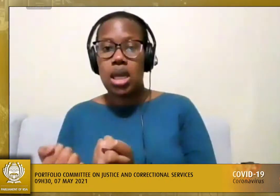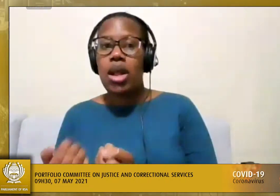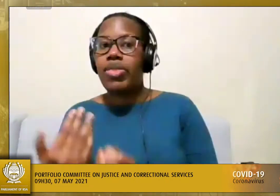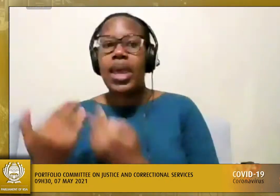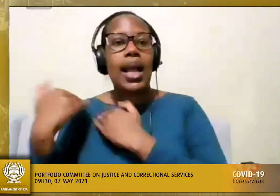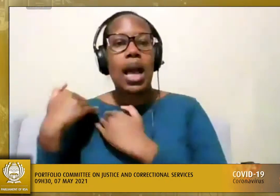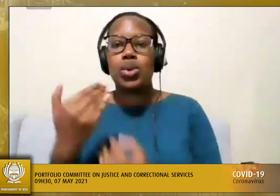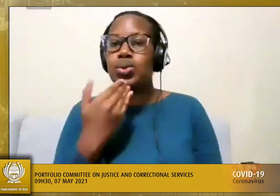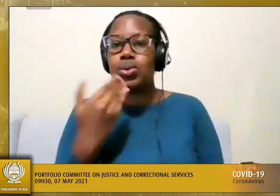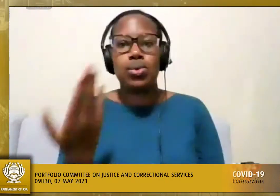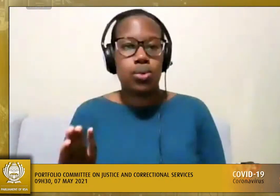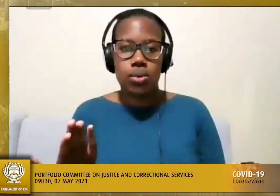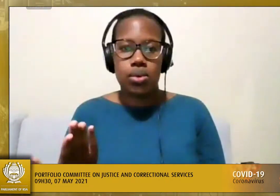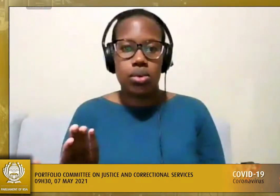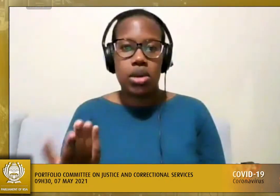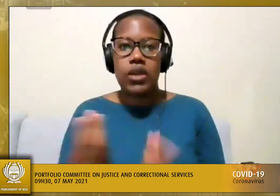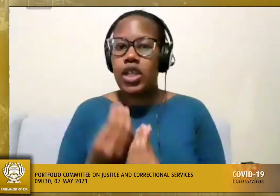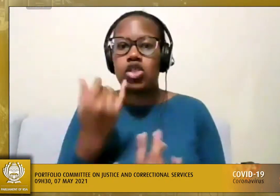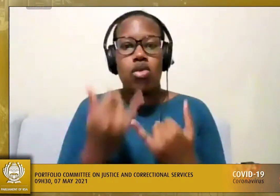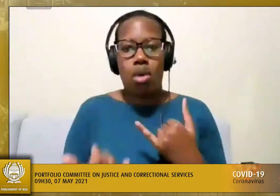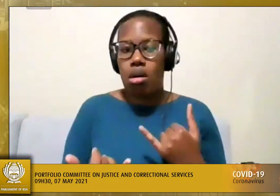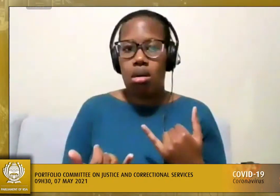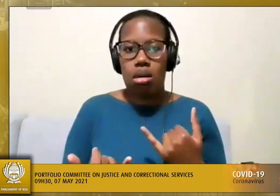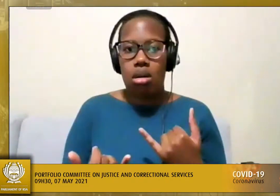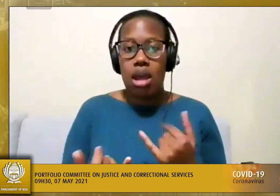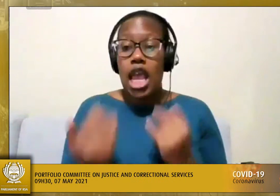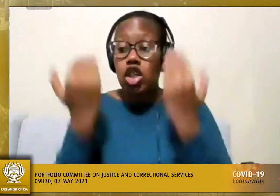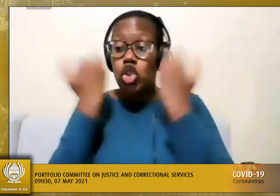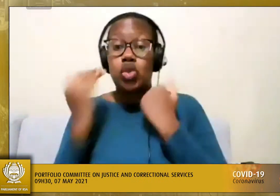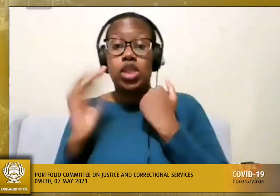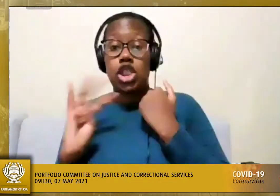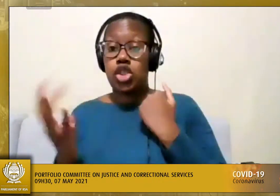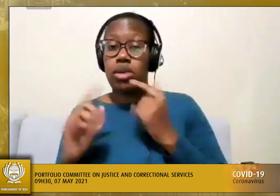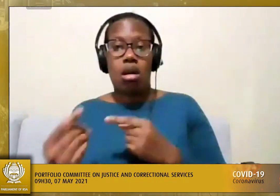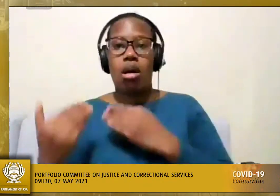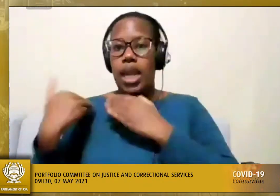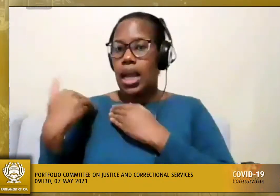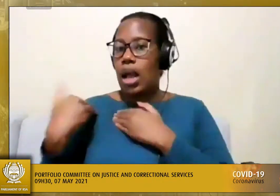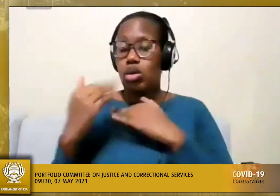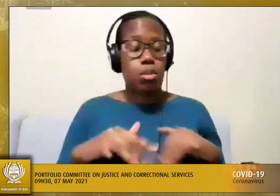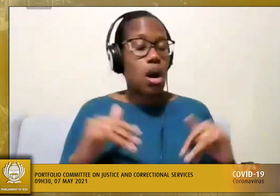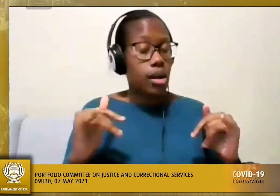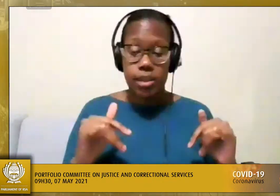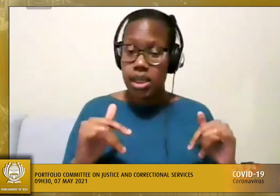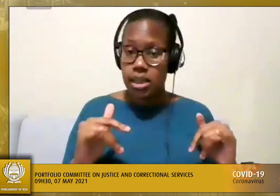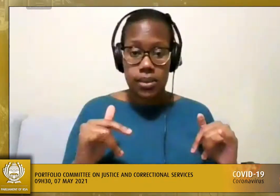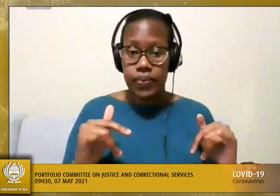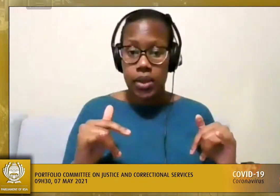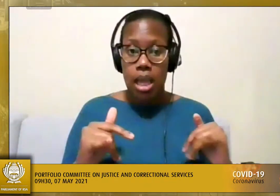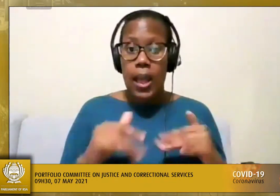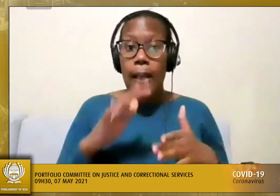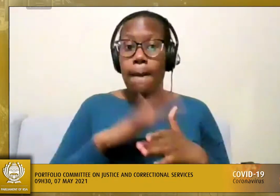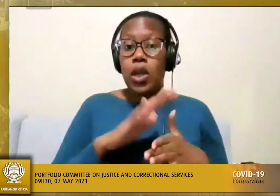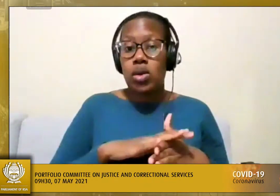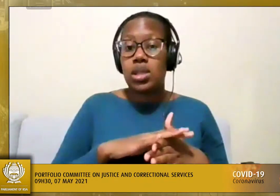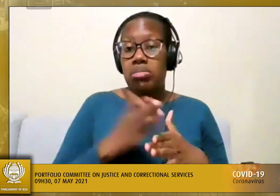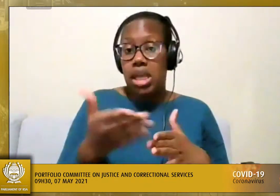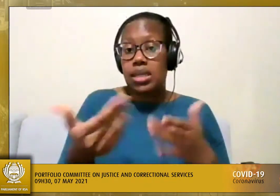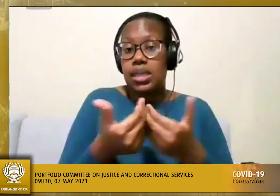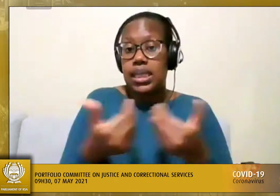uh when things go wrong they can't as Judiciary account I think to Parliament uh because there's a separation